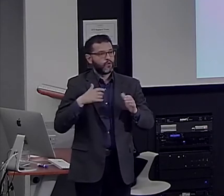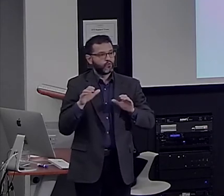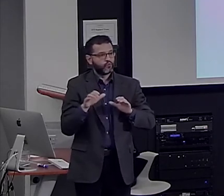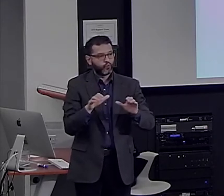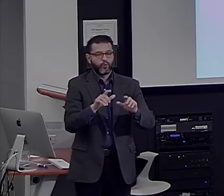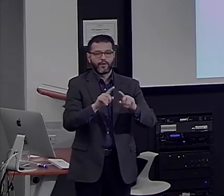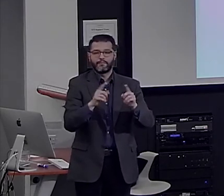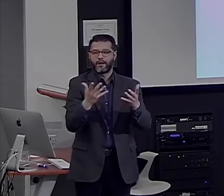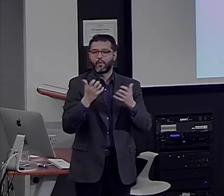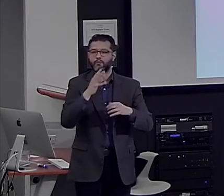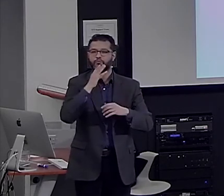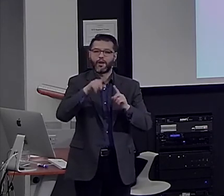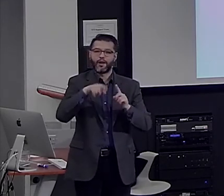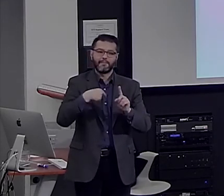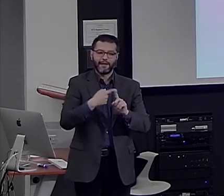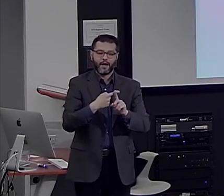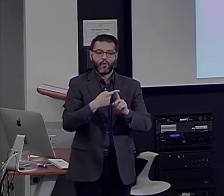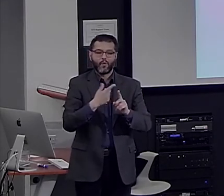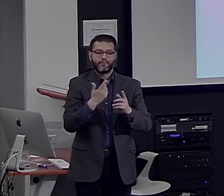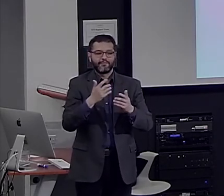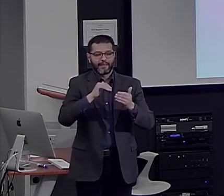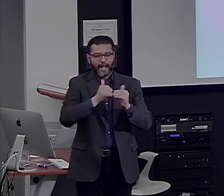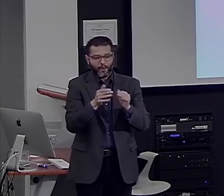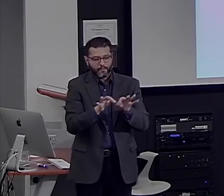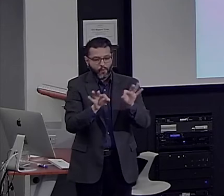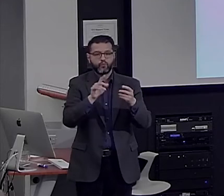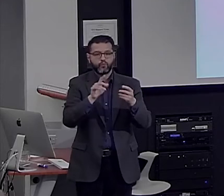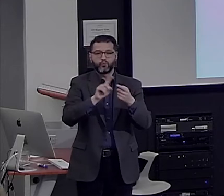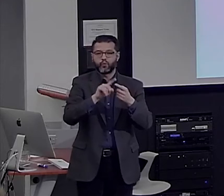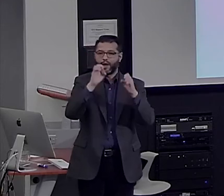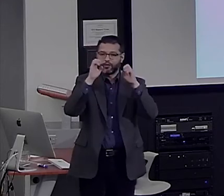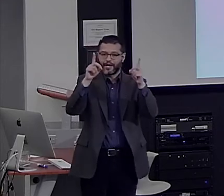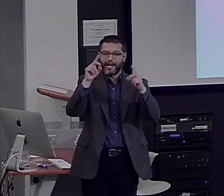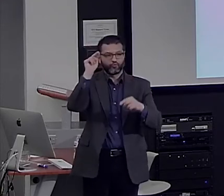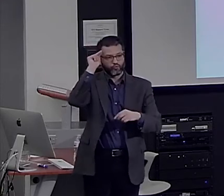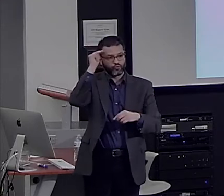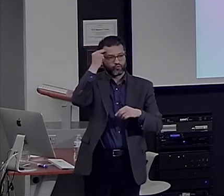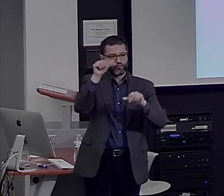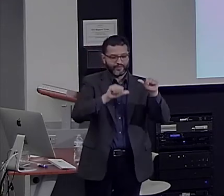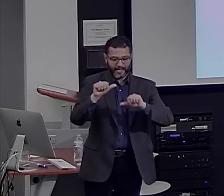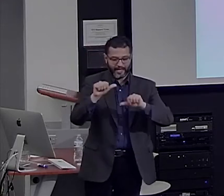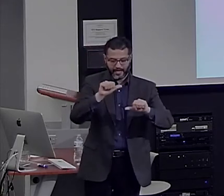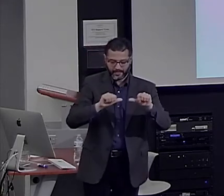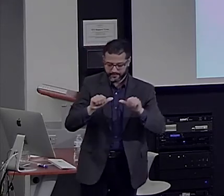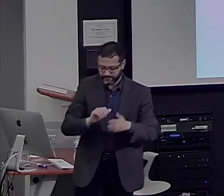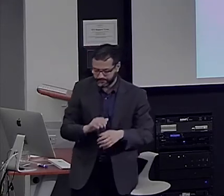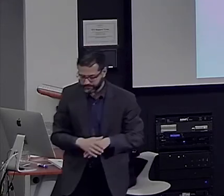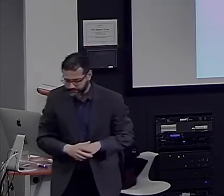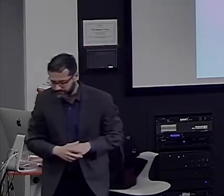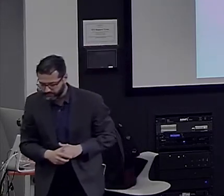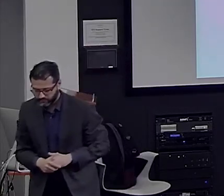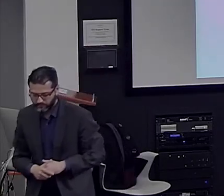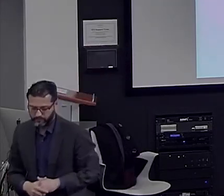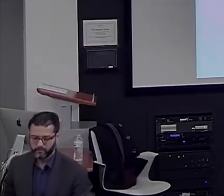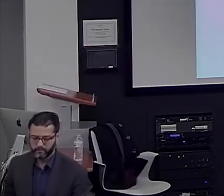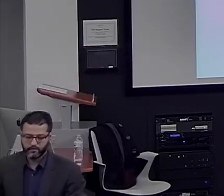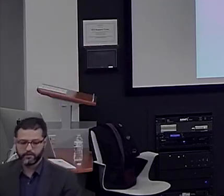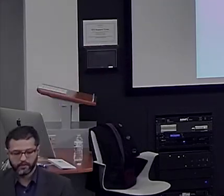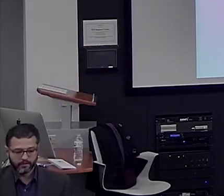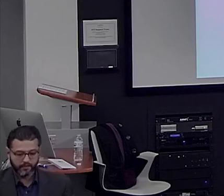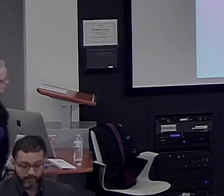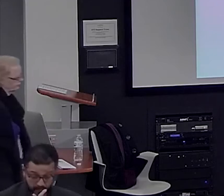to educational neuroscience because we really kind of want to make the links between the type of neuroscience